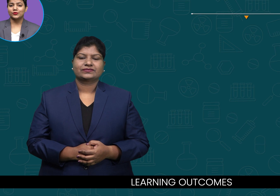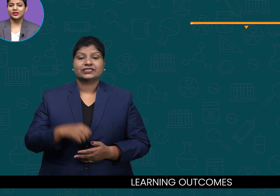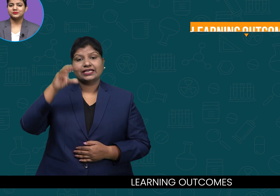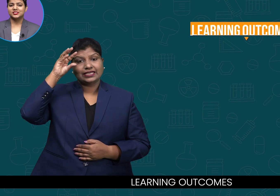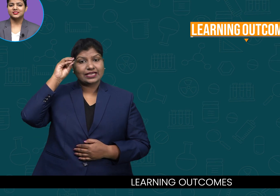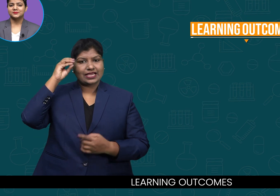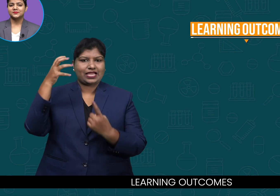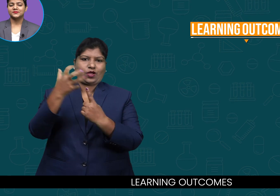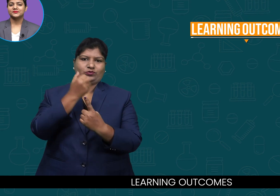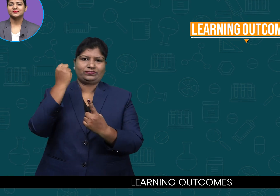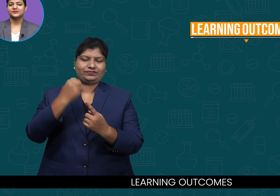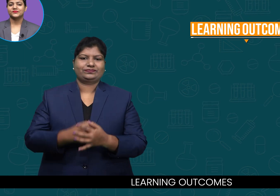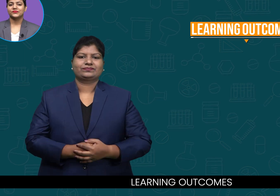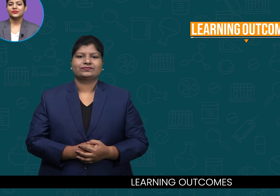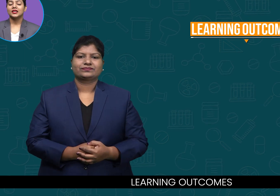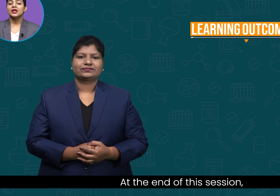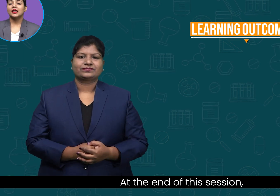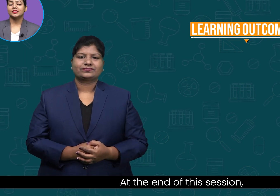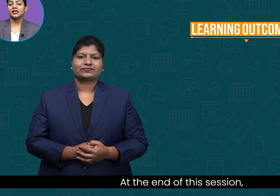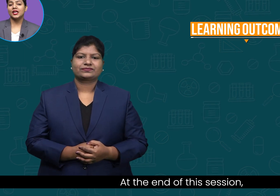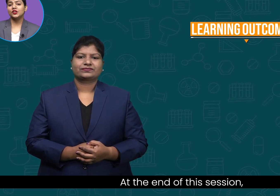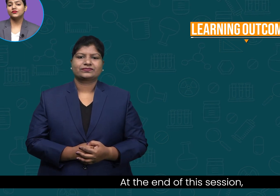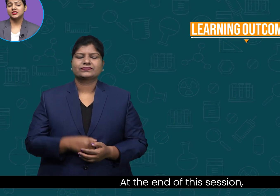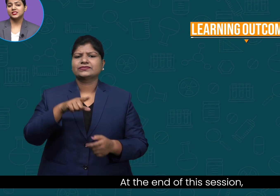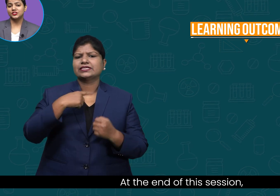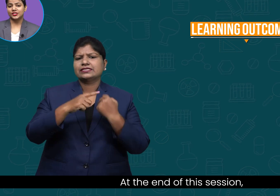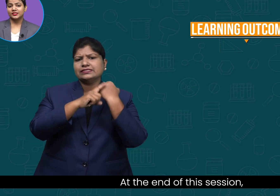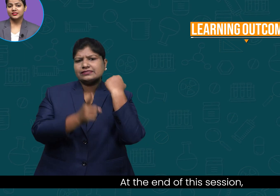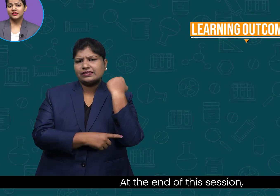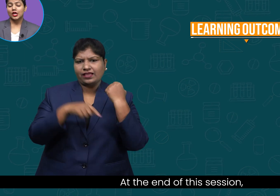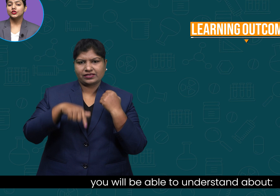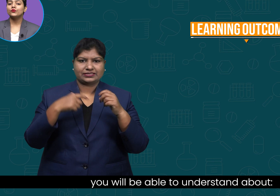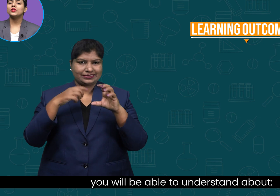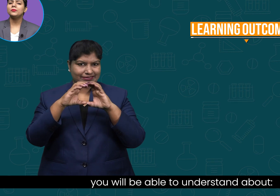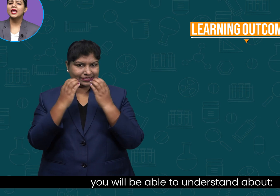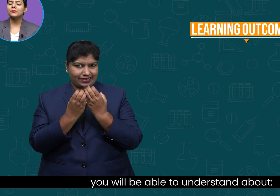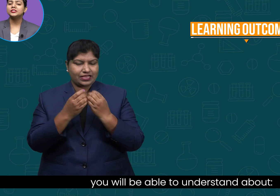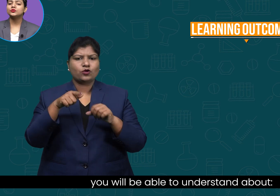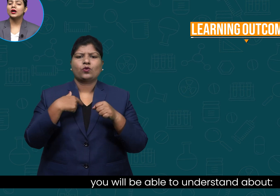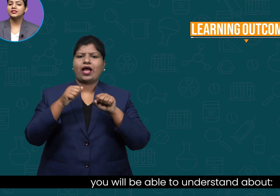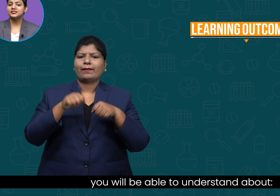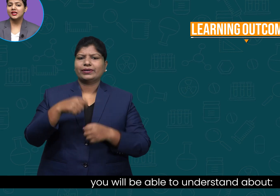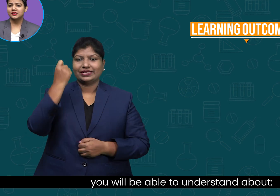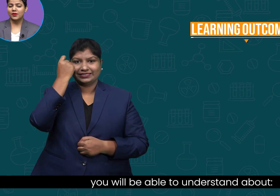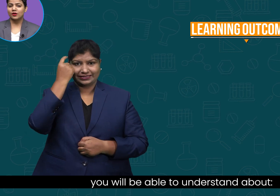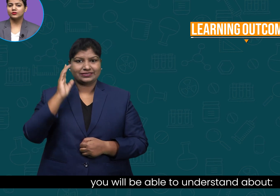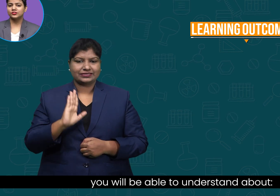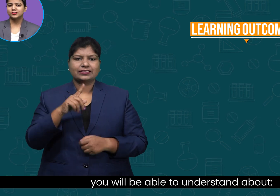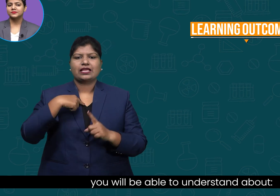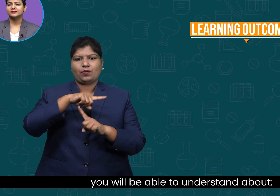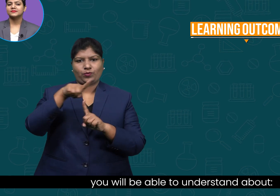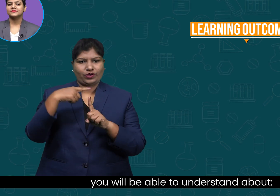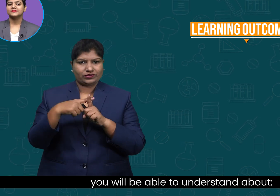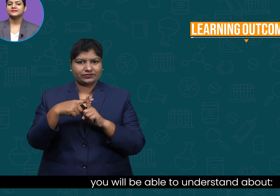Learning outcomes. At the end of this session, you will be able to understand